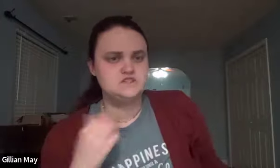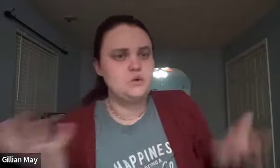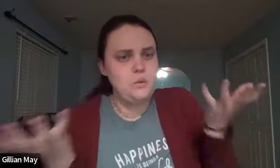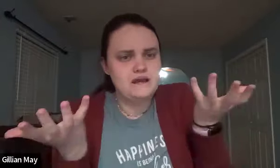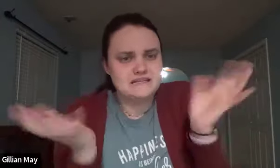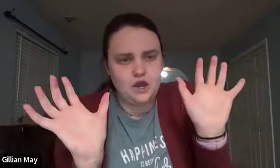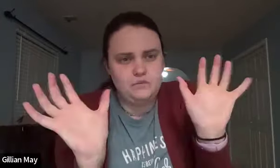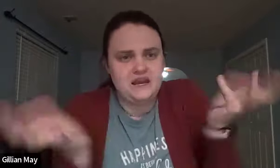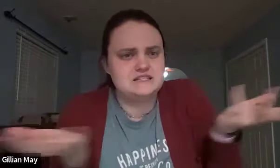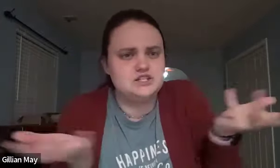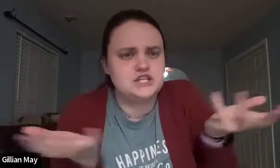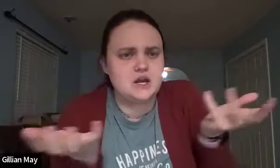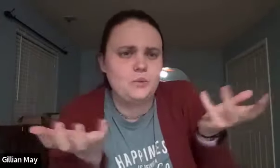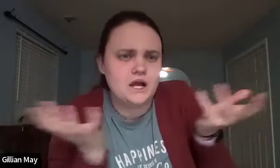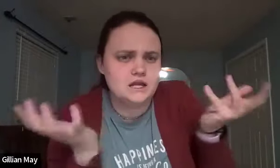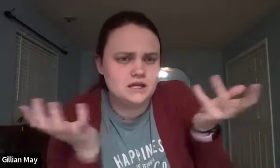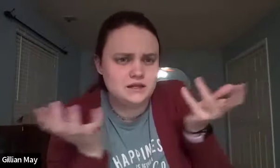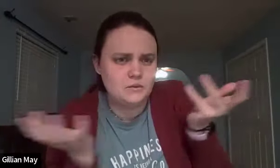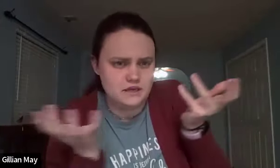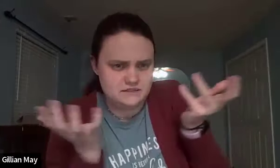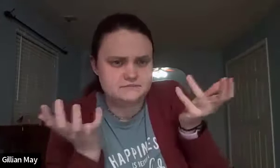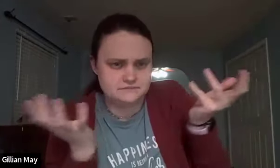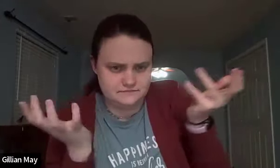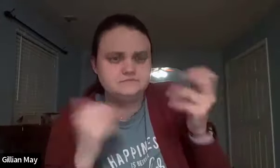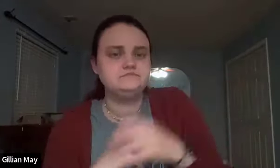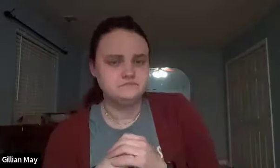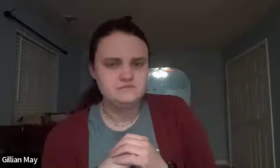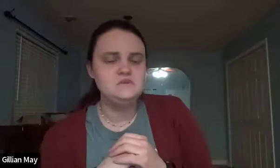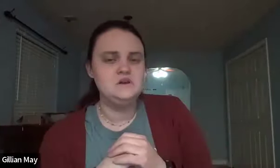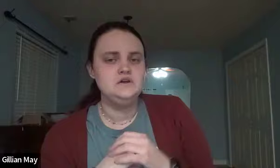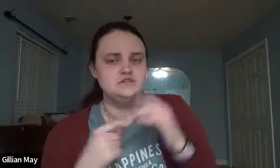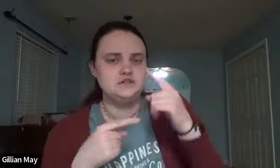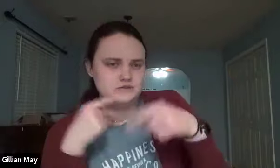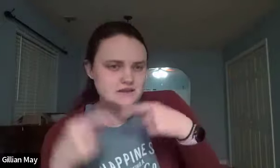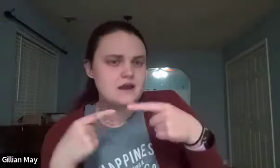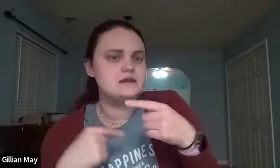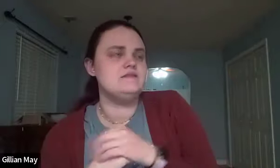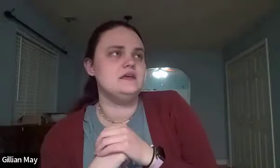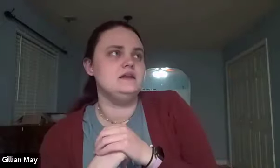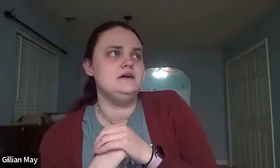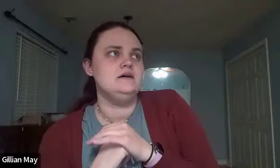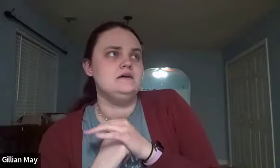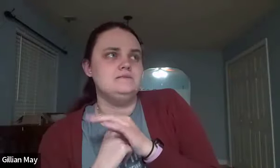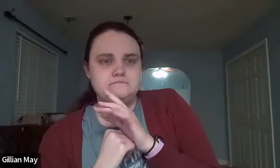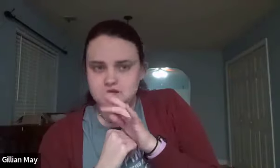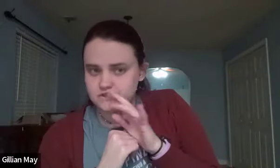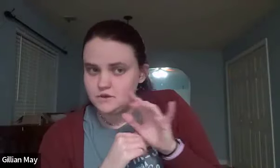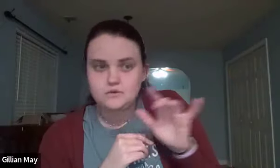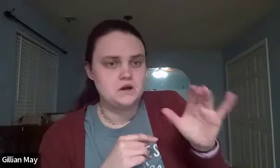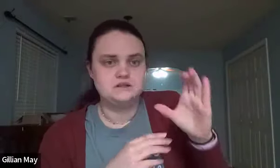So what is like open hands and you just kind of go what? What? So you can do sign and then finger spell the word.